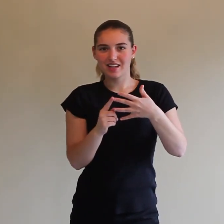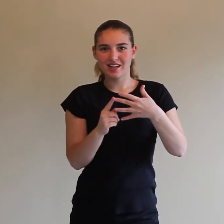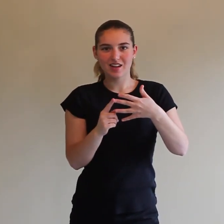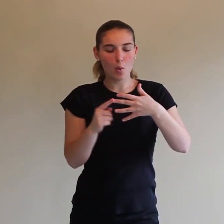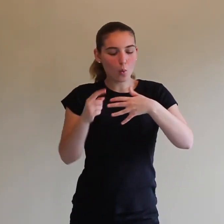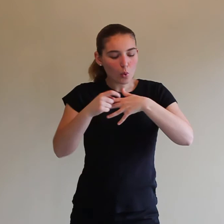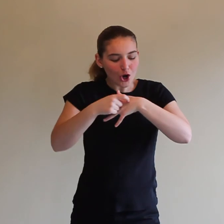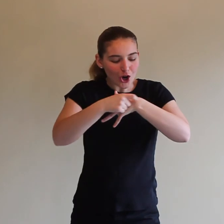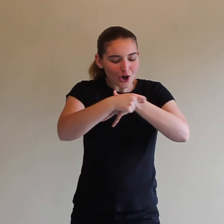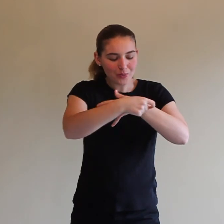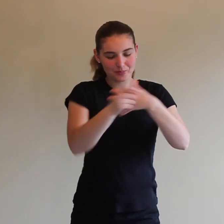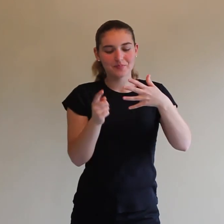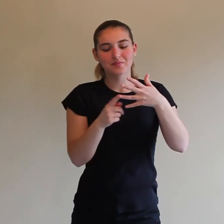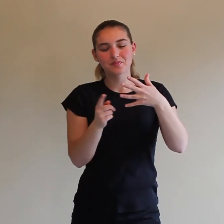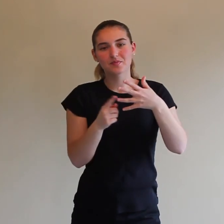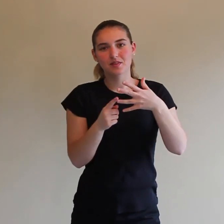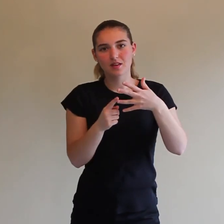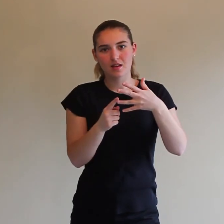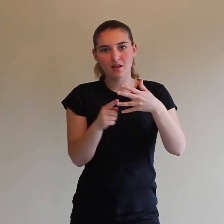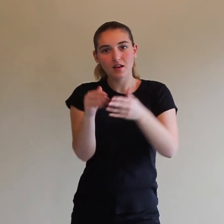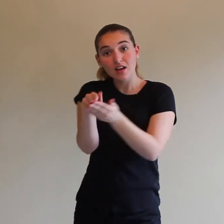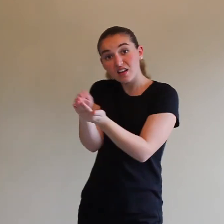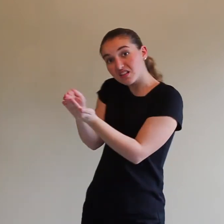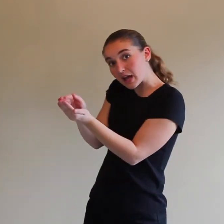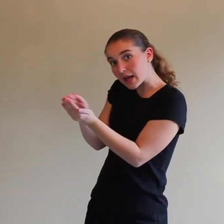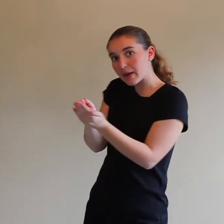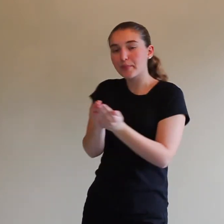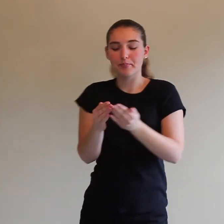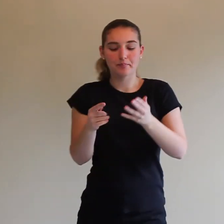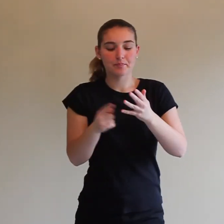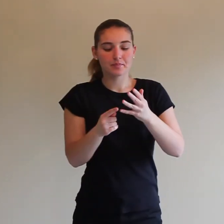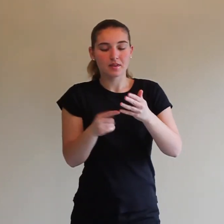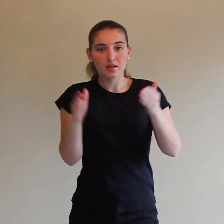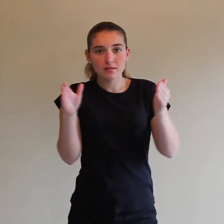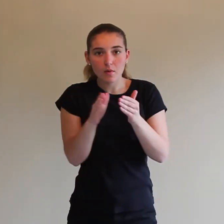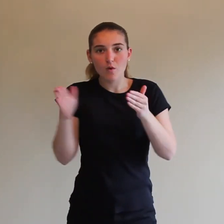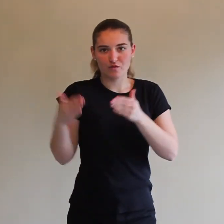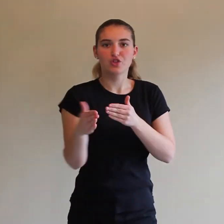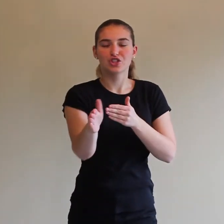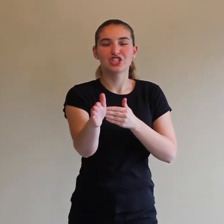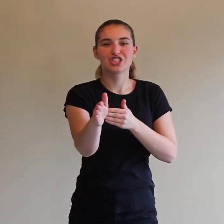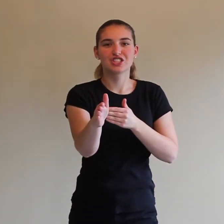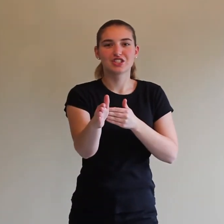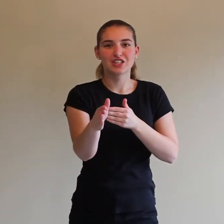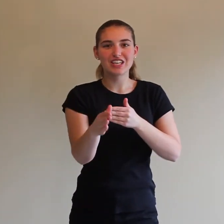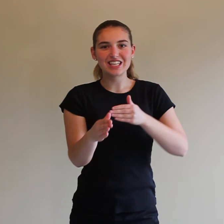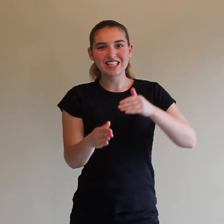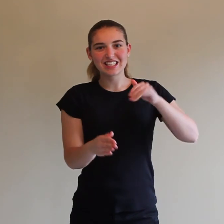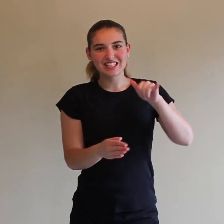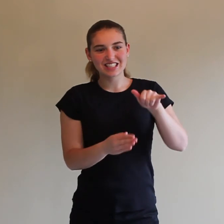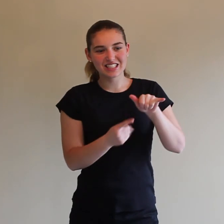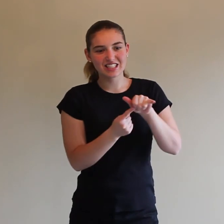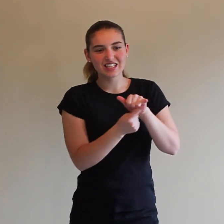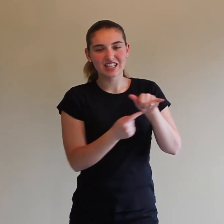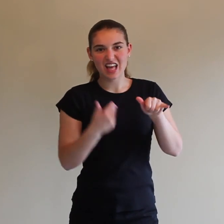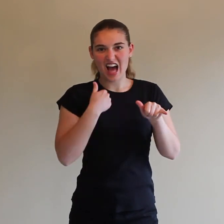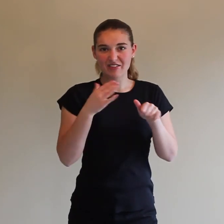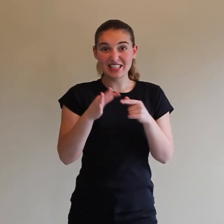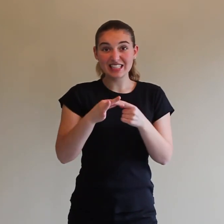worms, clams, or small fish. The cow-nose rays have